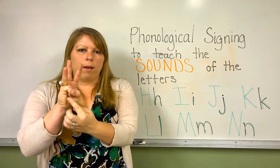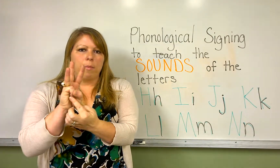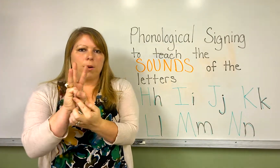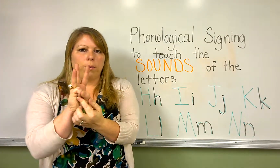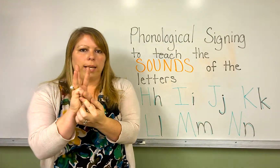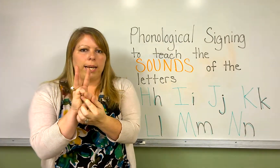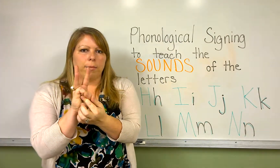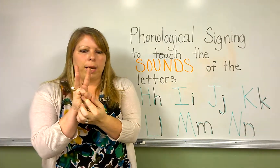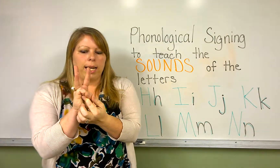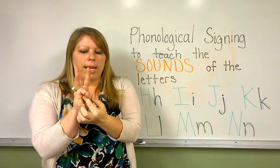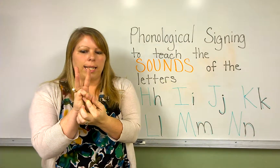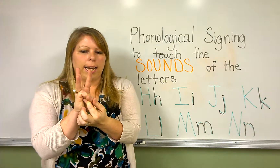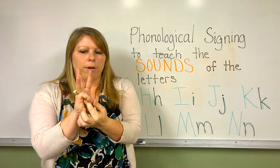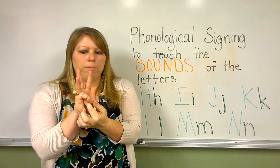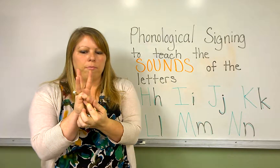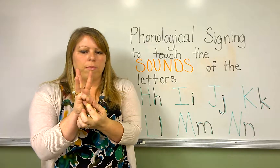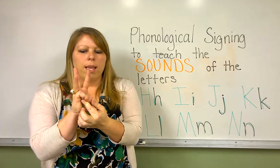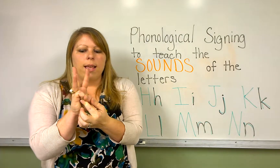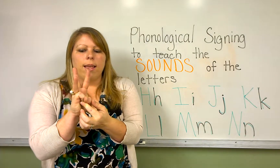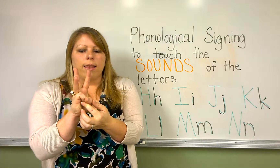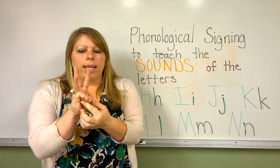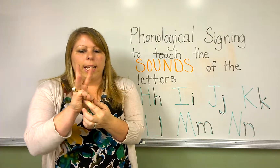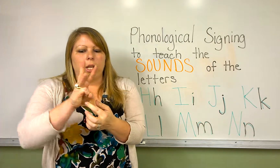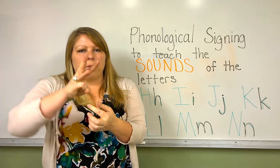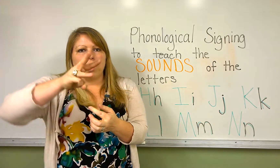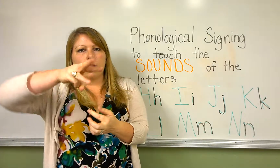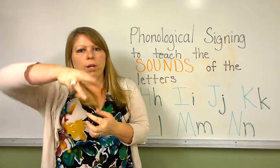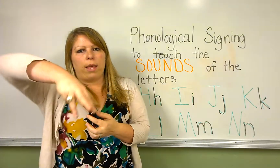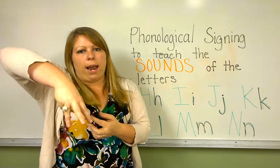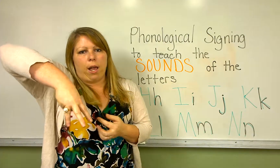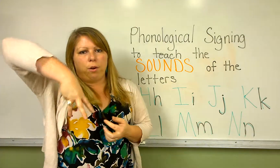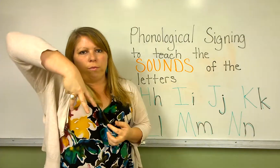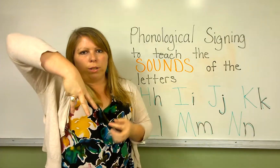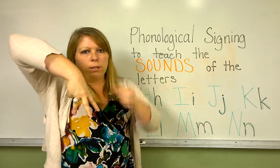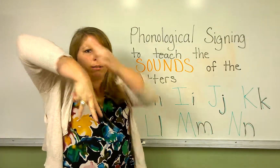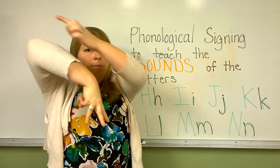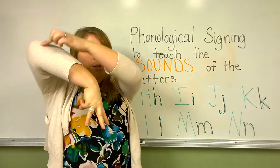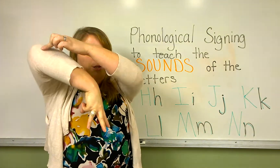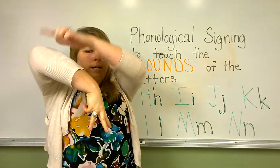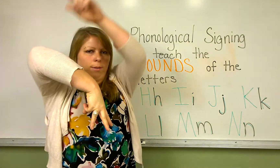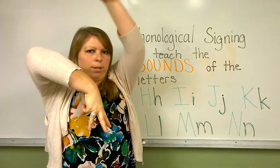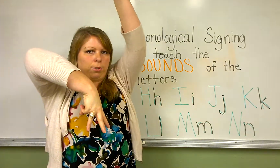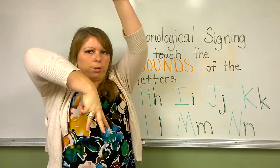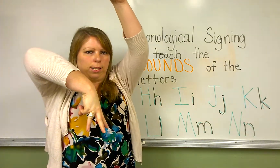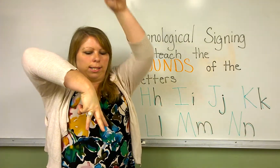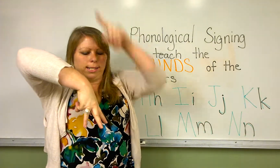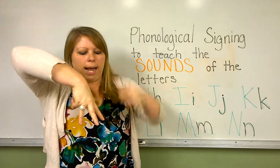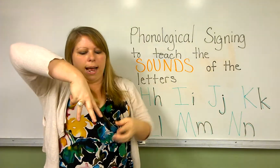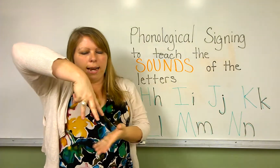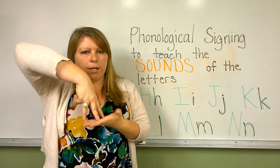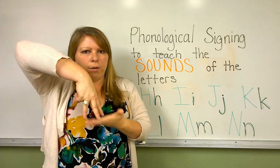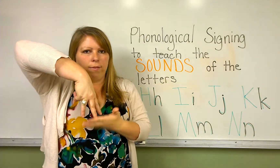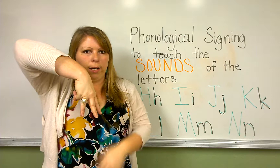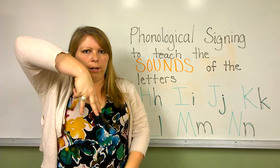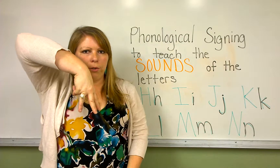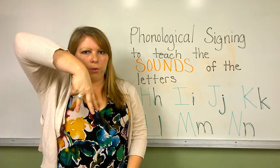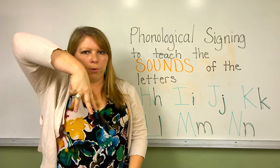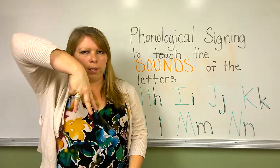thumb holding your pinky down. Then you turn that over, put your elbow towards the sky and your fingers towards